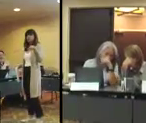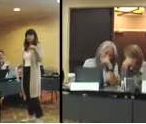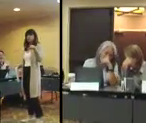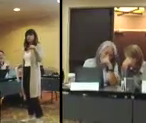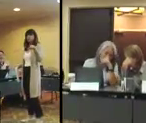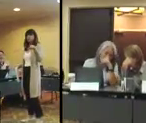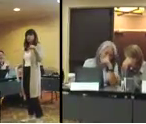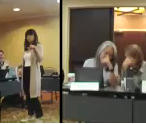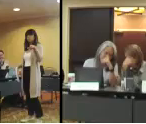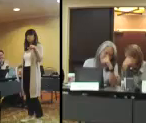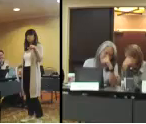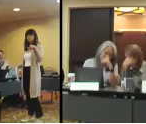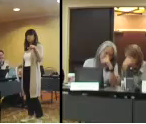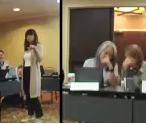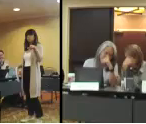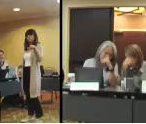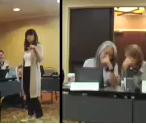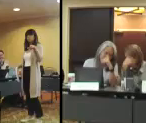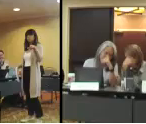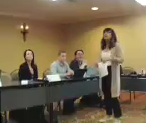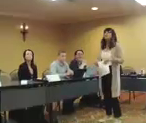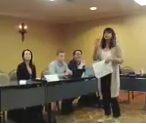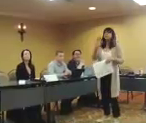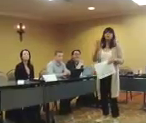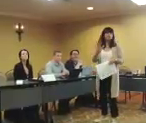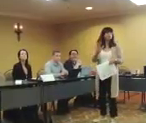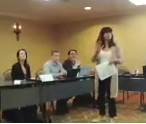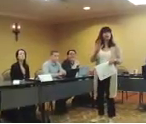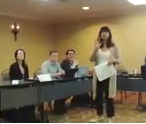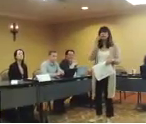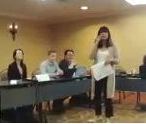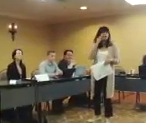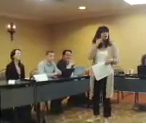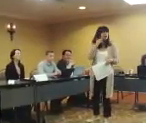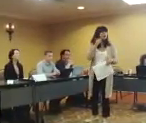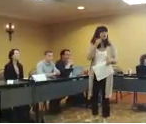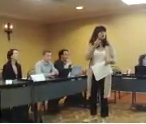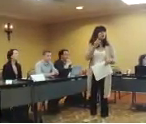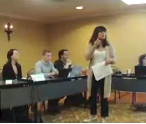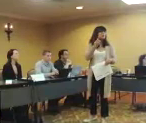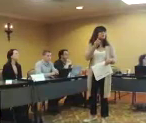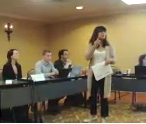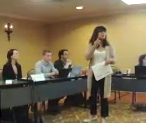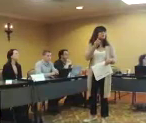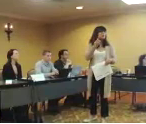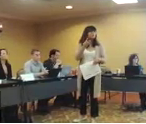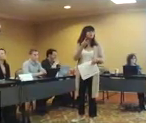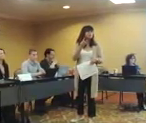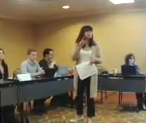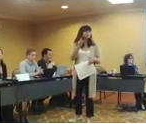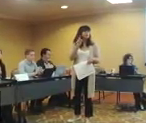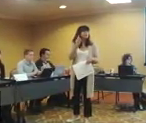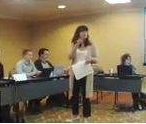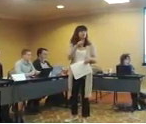gonna see if I can move the. All right, I'll tell you what, here's what we're gonna do. I'm gonna make it quick. Here's what we're gonna do.